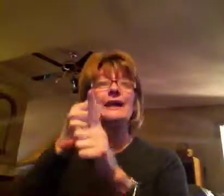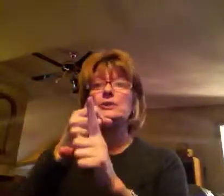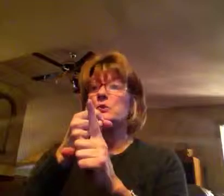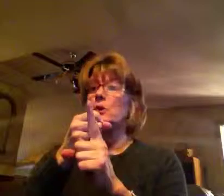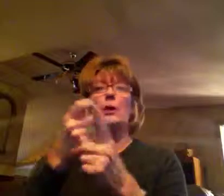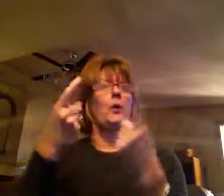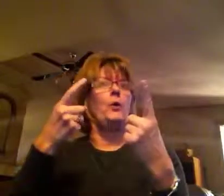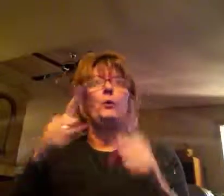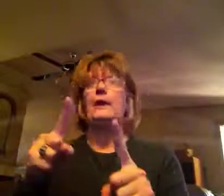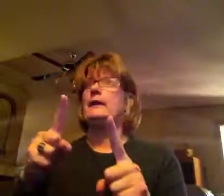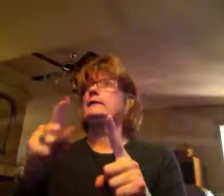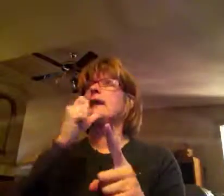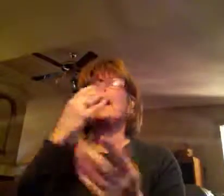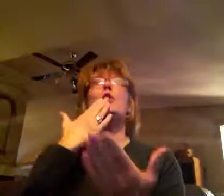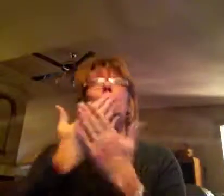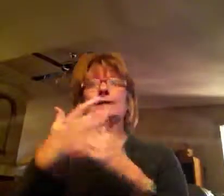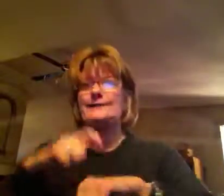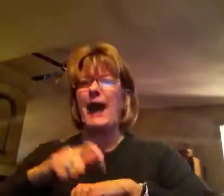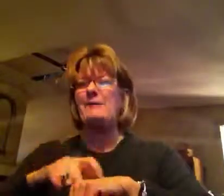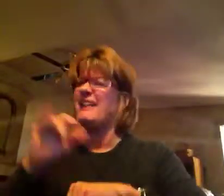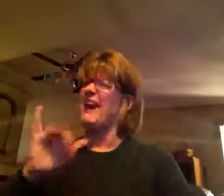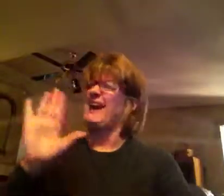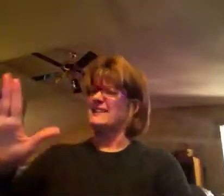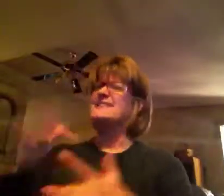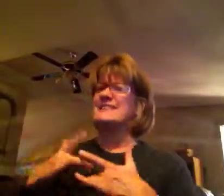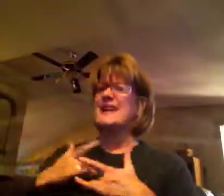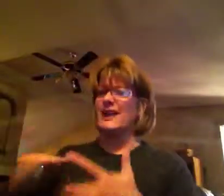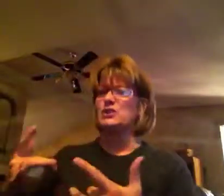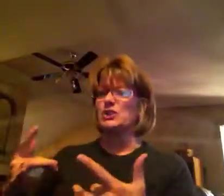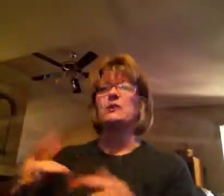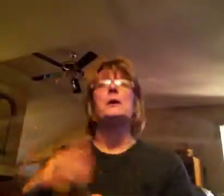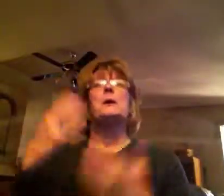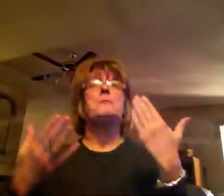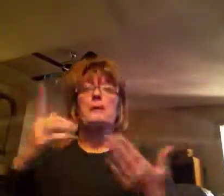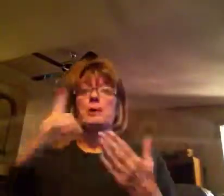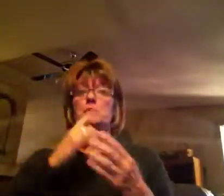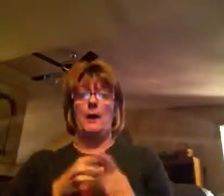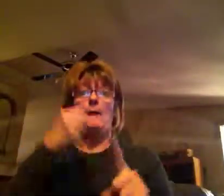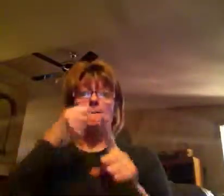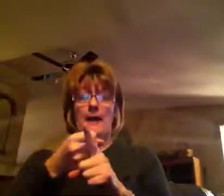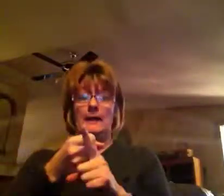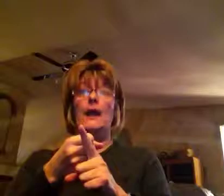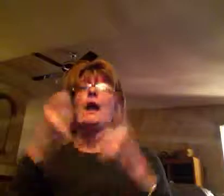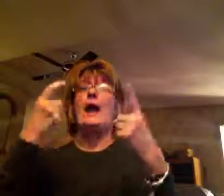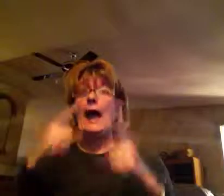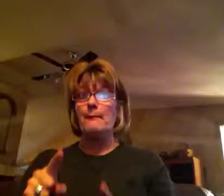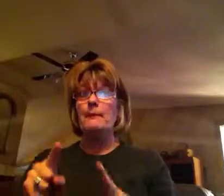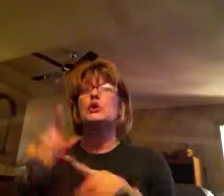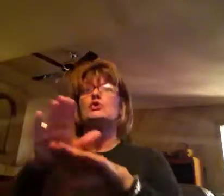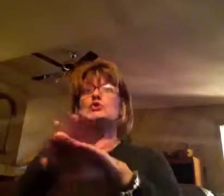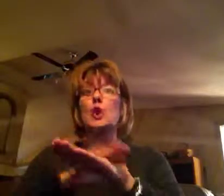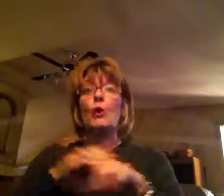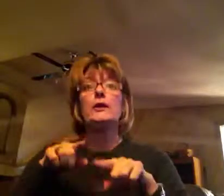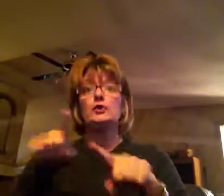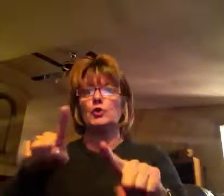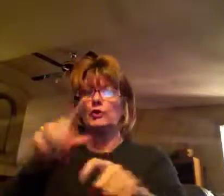and it's just sort of the nature of the beast. Maybe the panic attack will creep up on you slowly through a stressful day, or maybe it will just kind of come